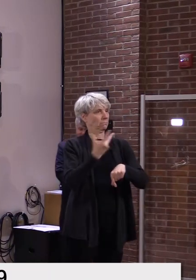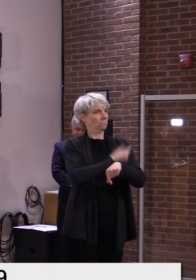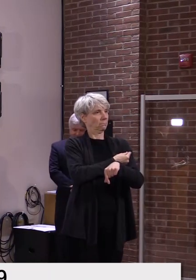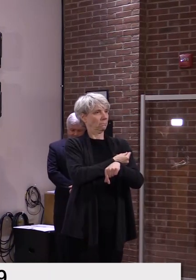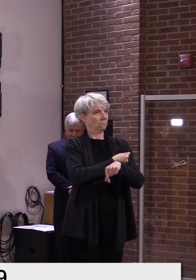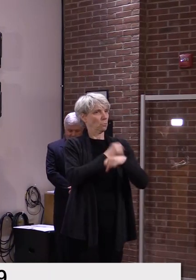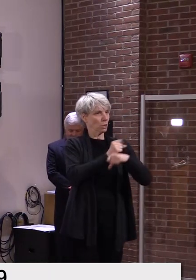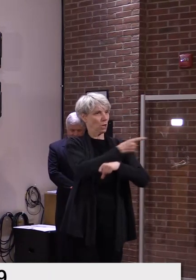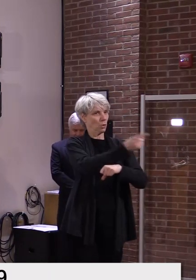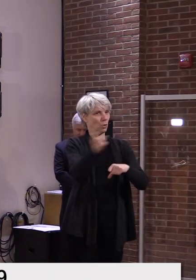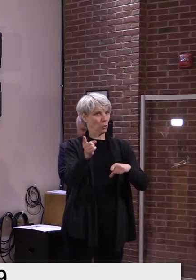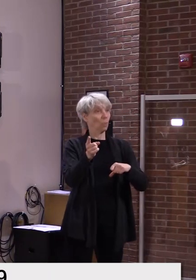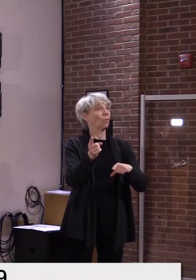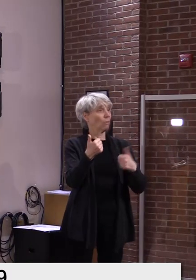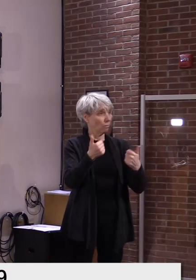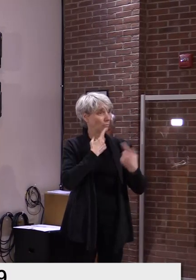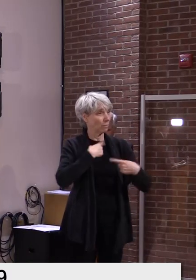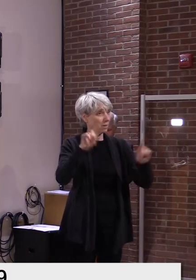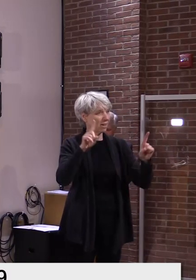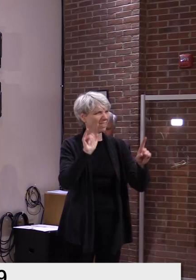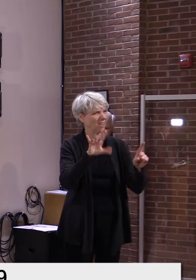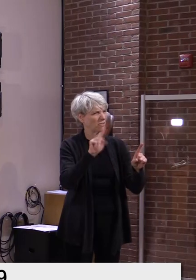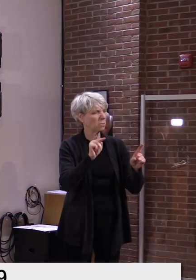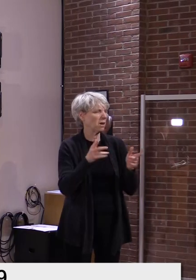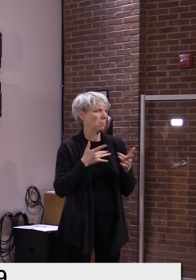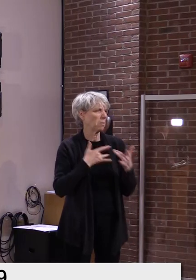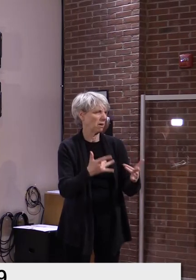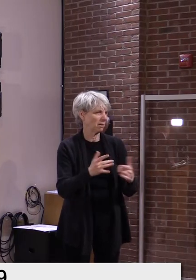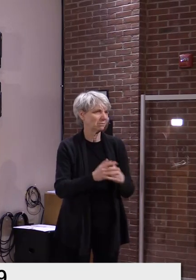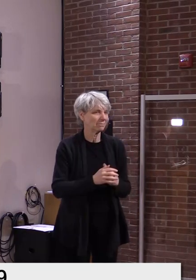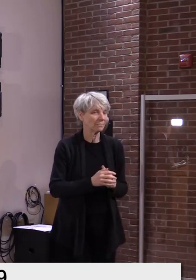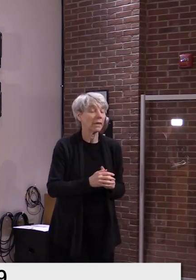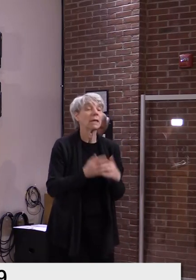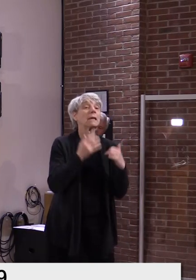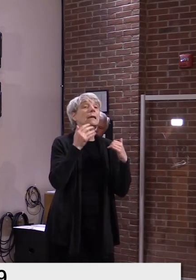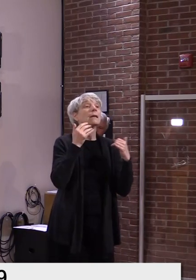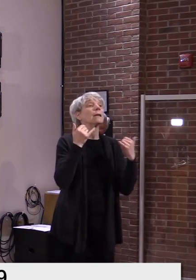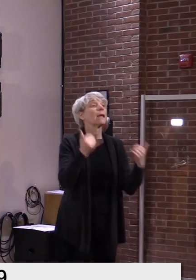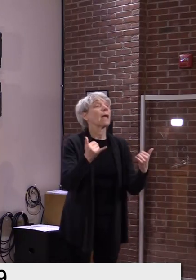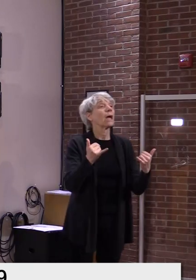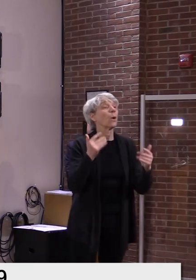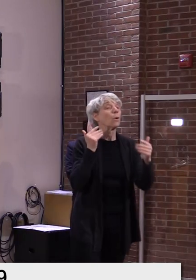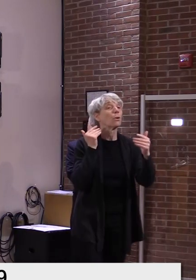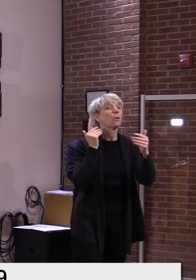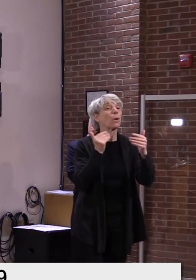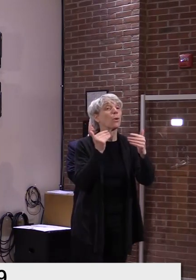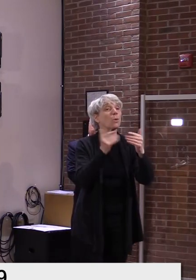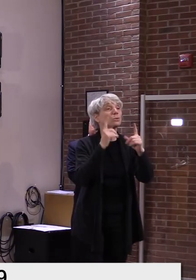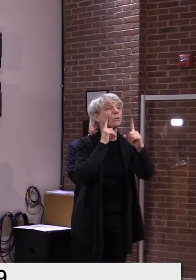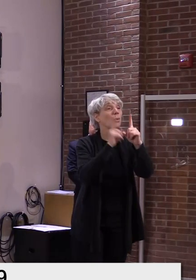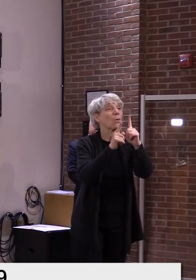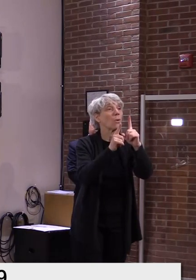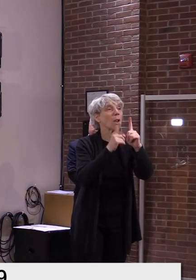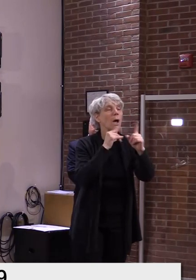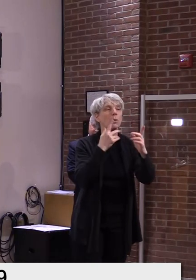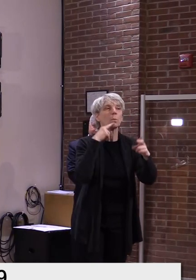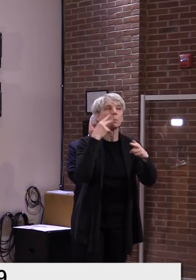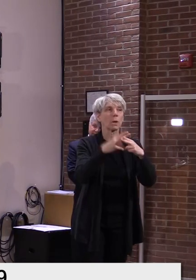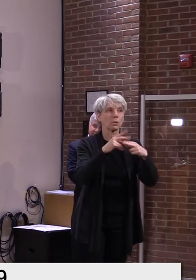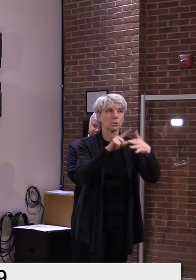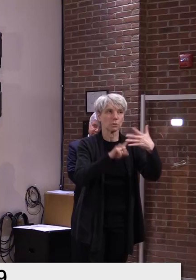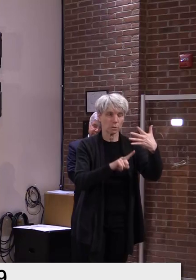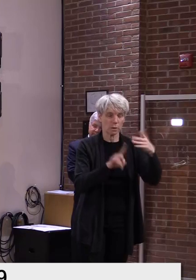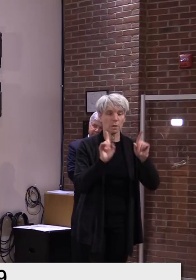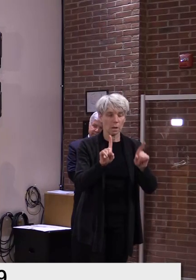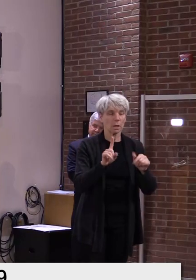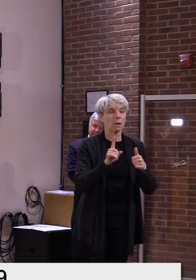As we move towards our goal, there are a few things I wanted to talk about today. First, hitting 80%